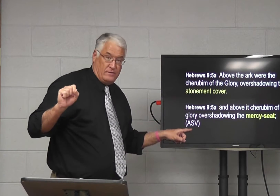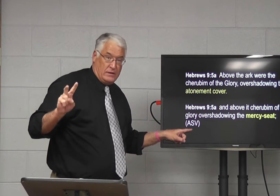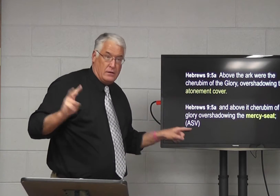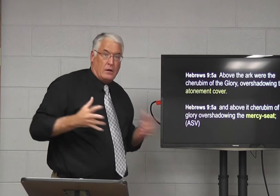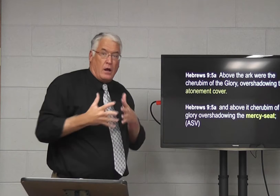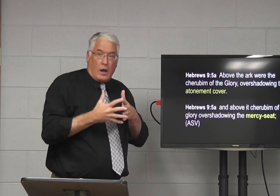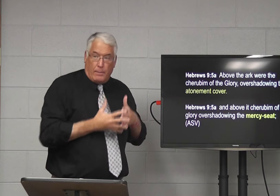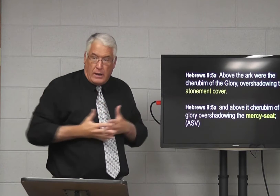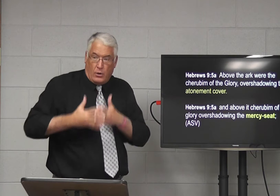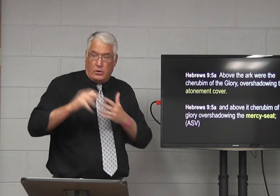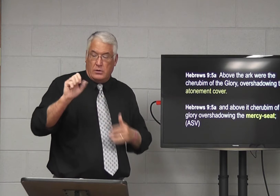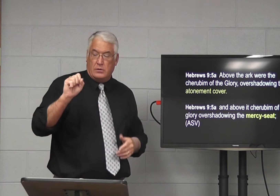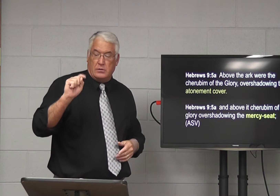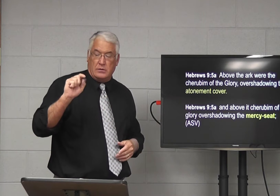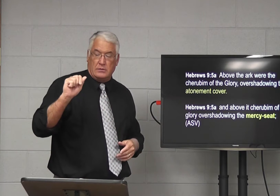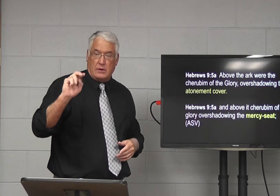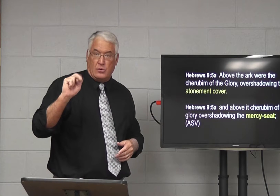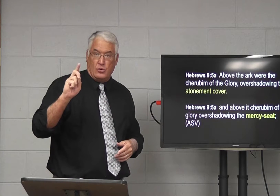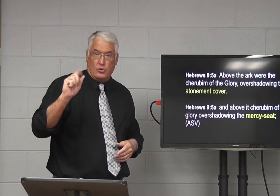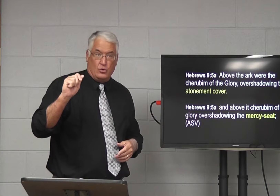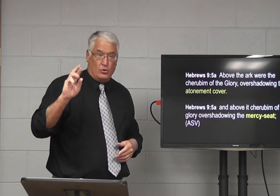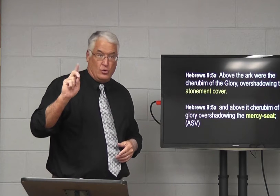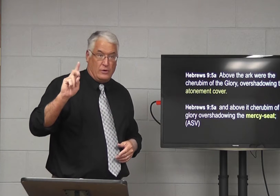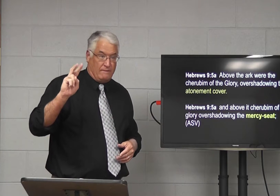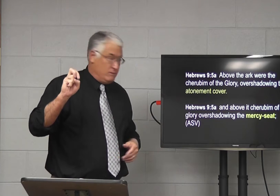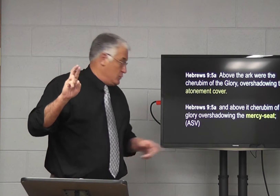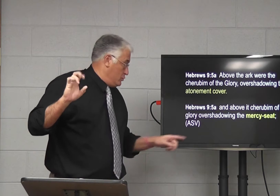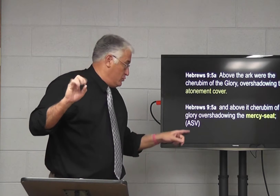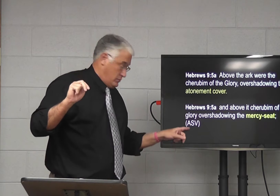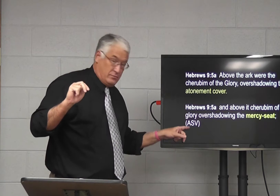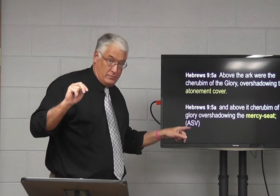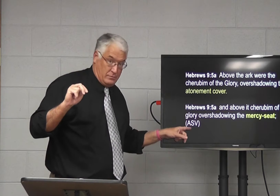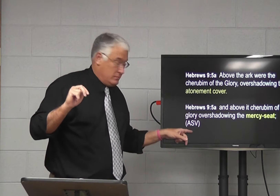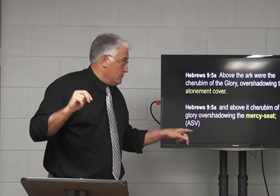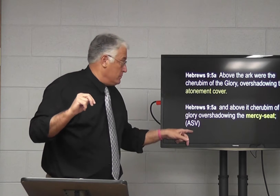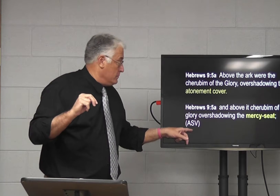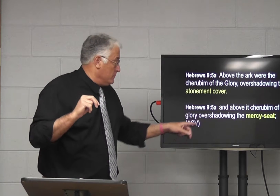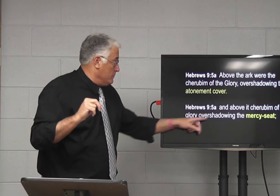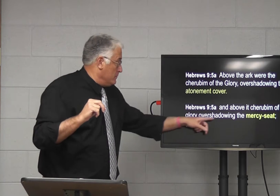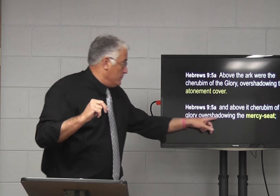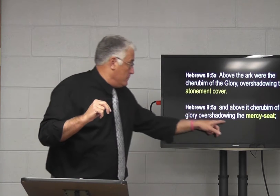This is the ASV, American Standard Version.